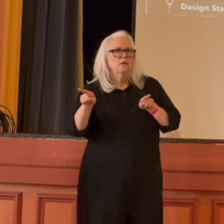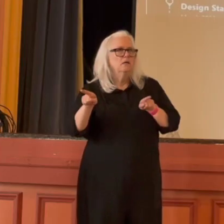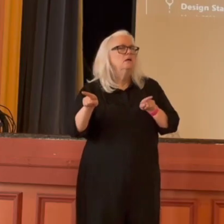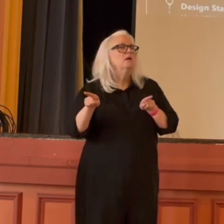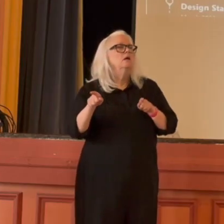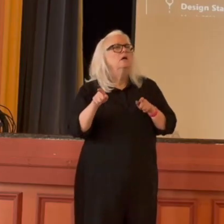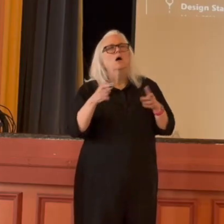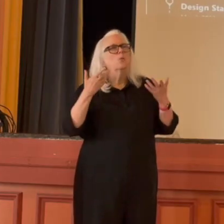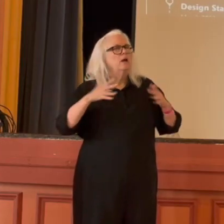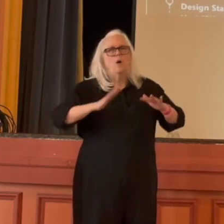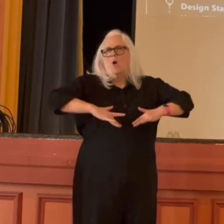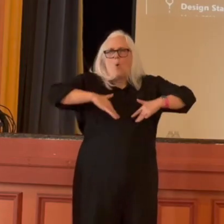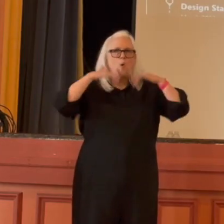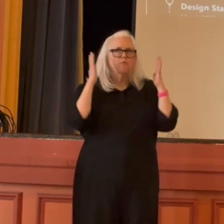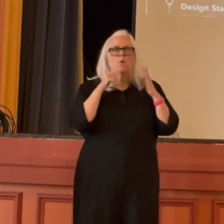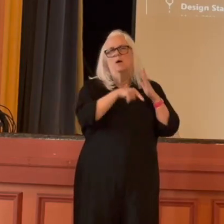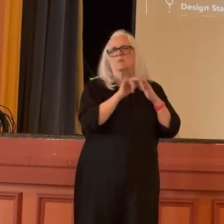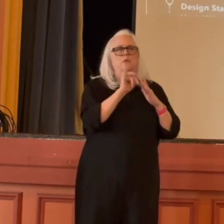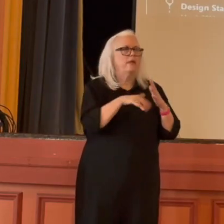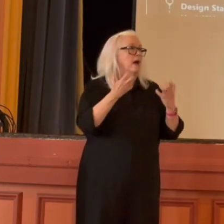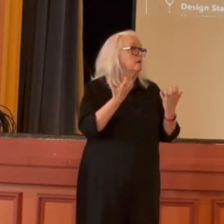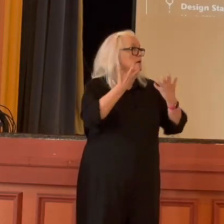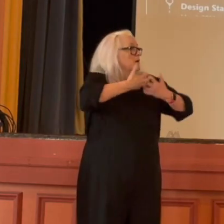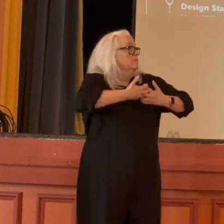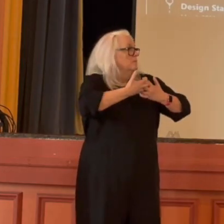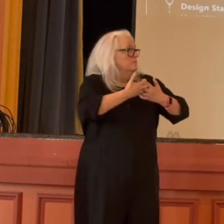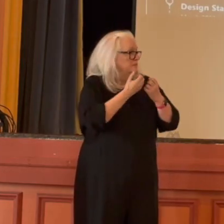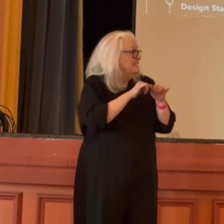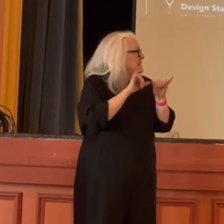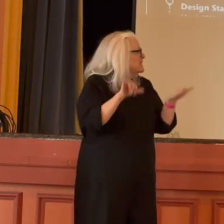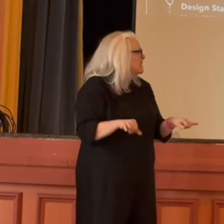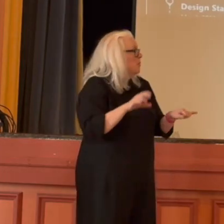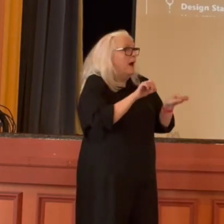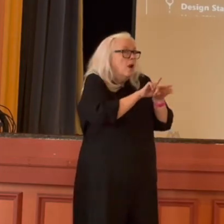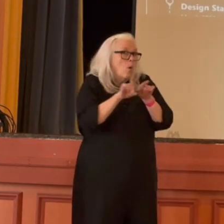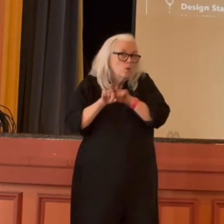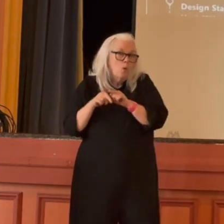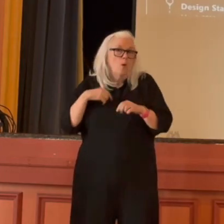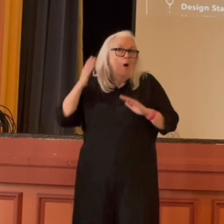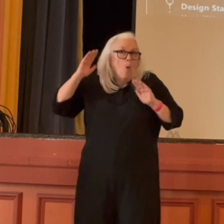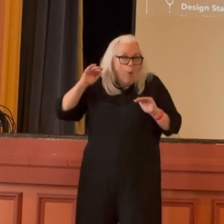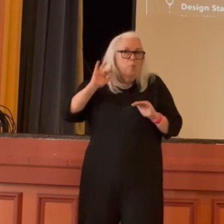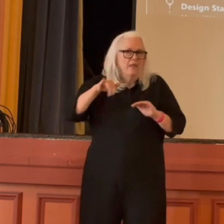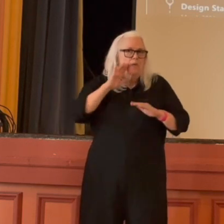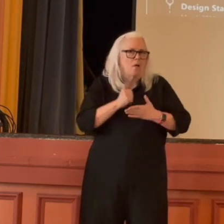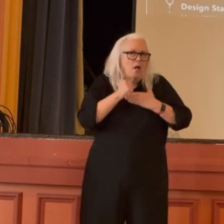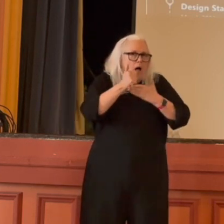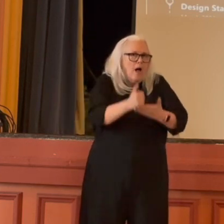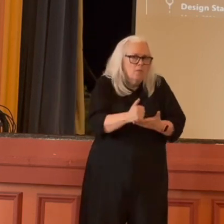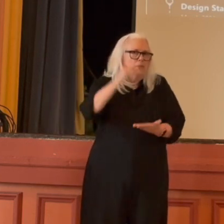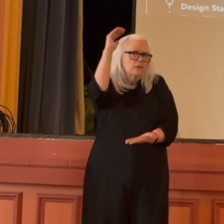And hopefully also in the process, we can also reduce the flooding of the viaducts